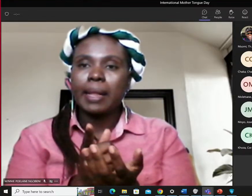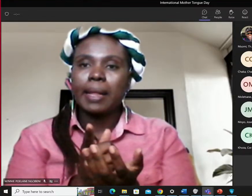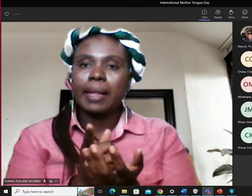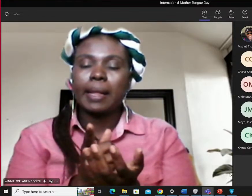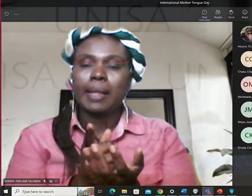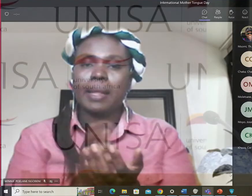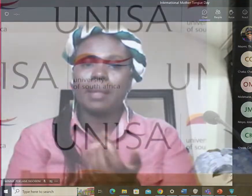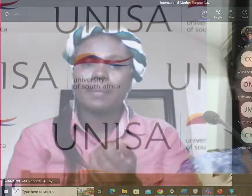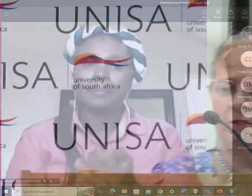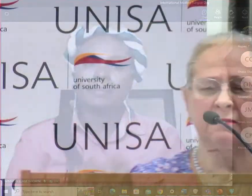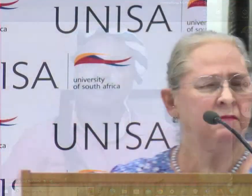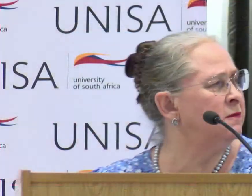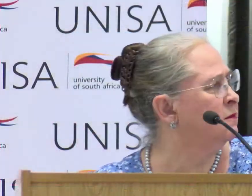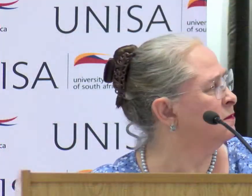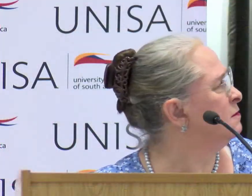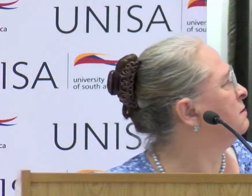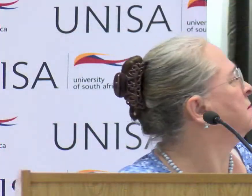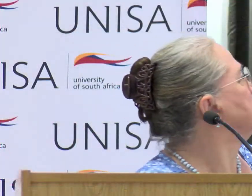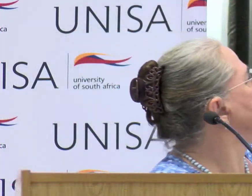deaf.